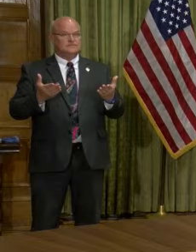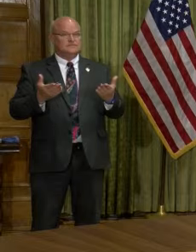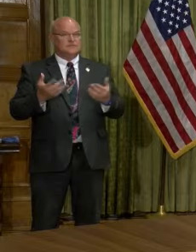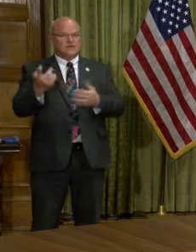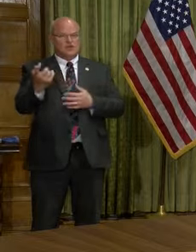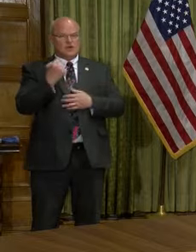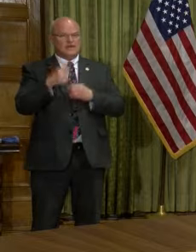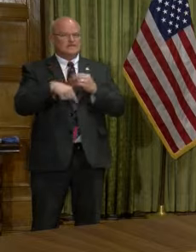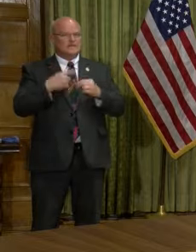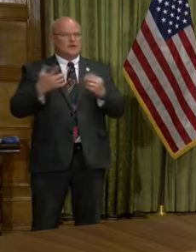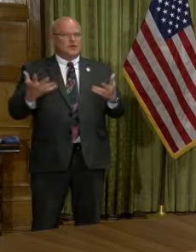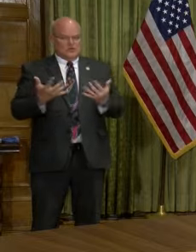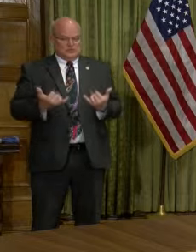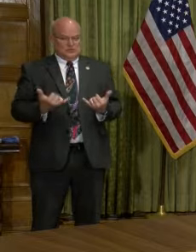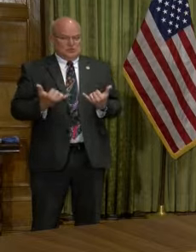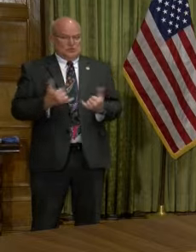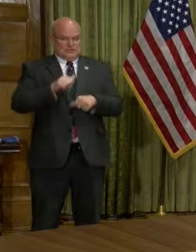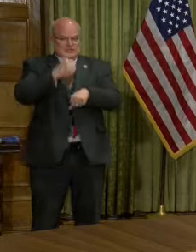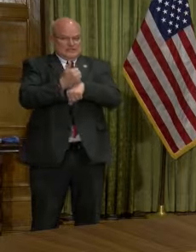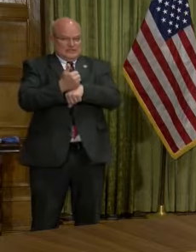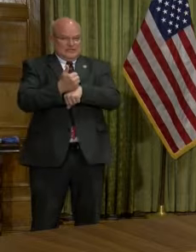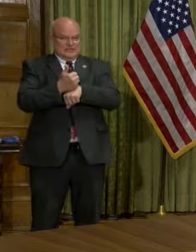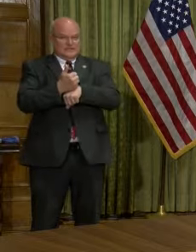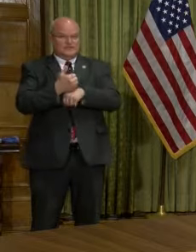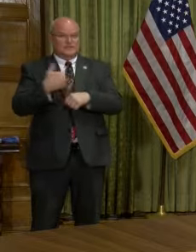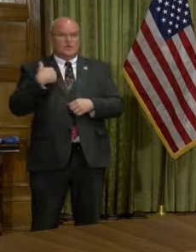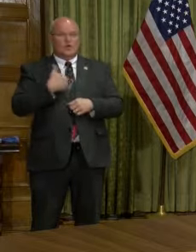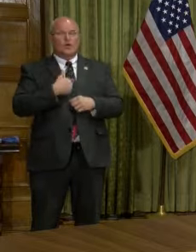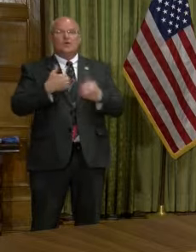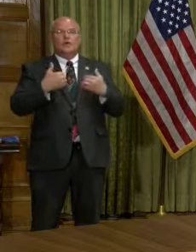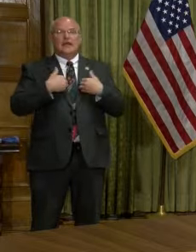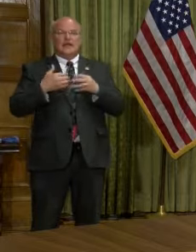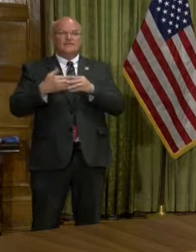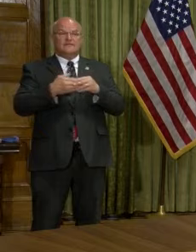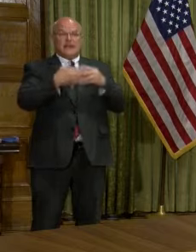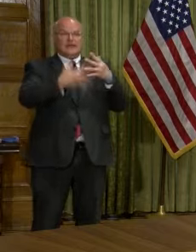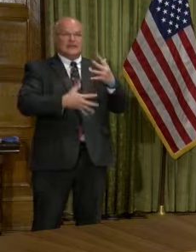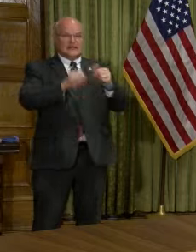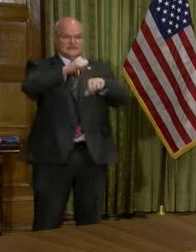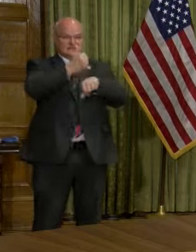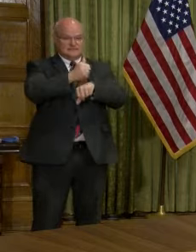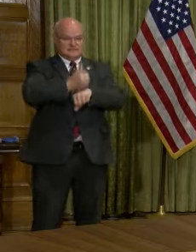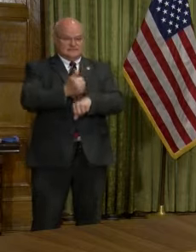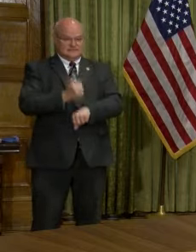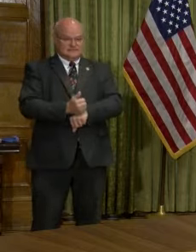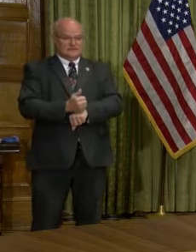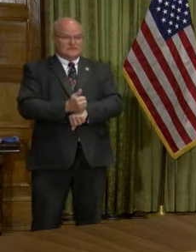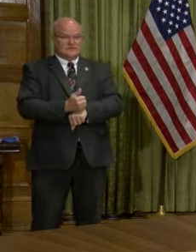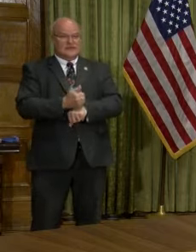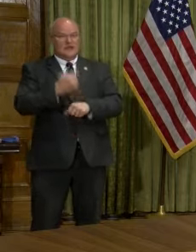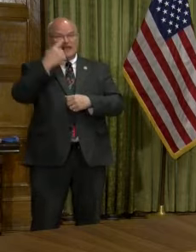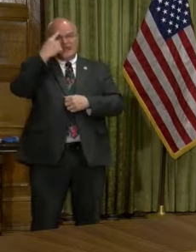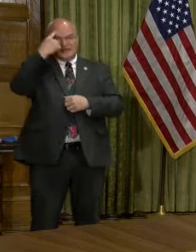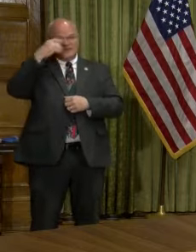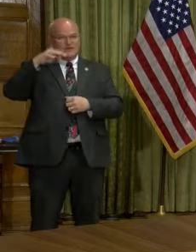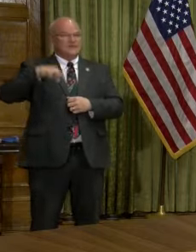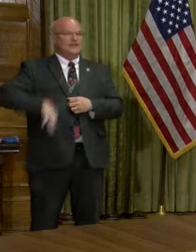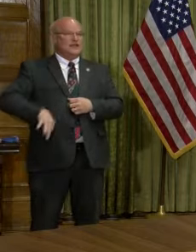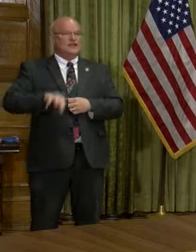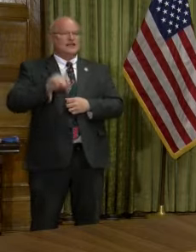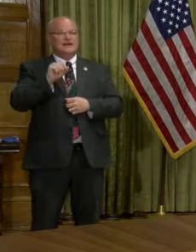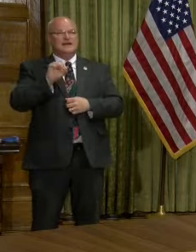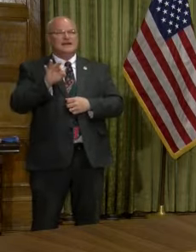You ask about what is currently in place. We have guidelines that are in place, and to the credit of